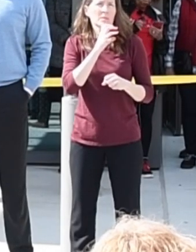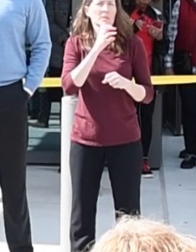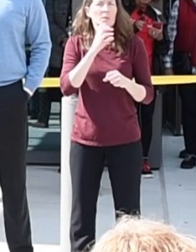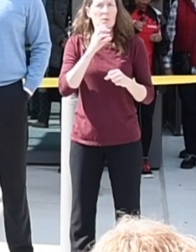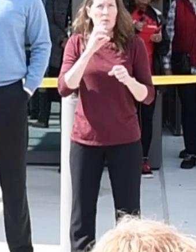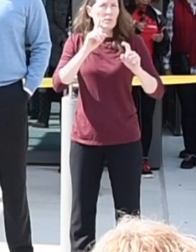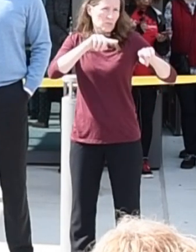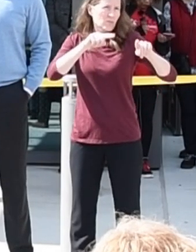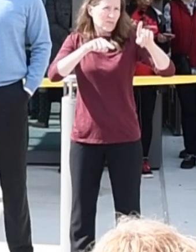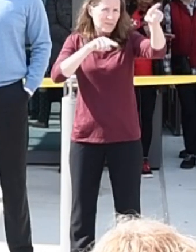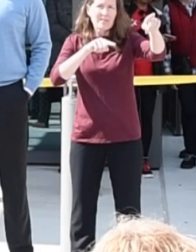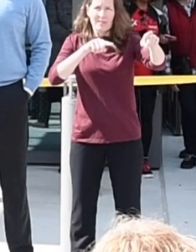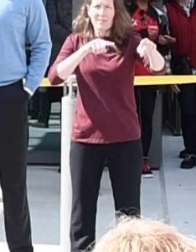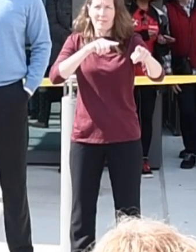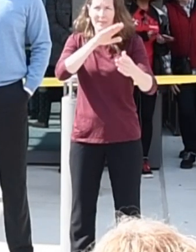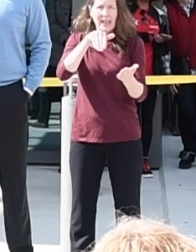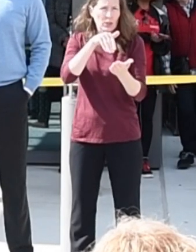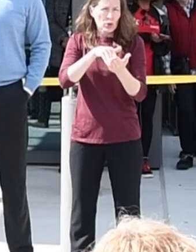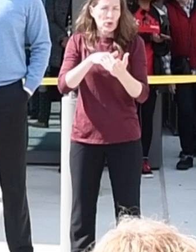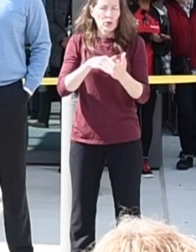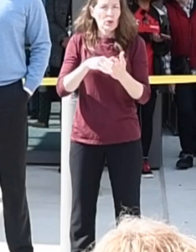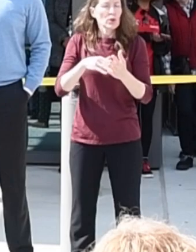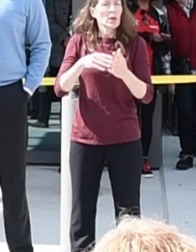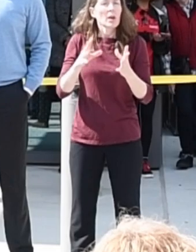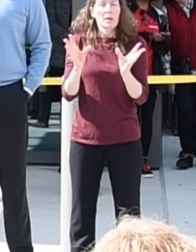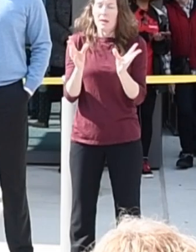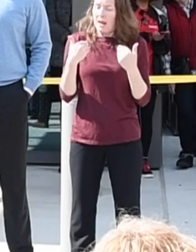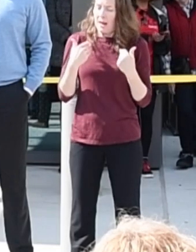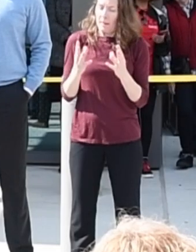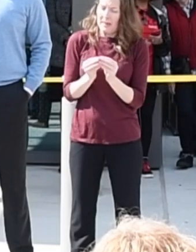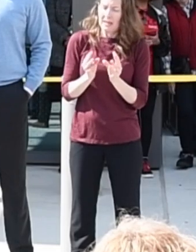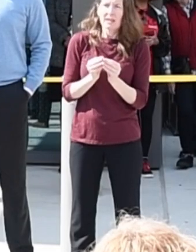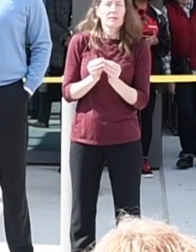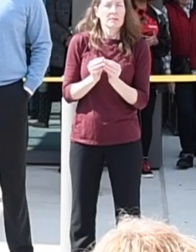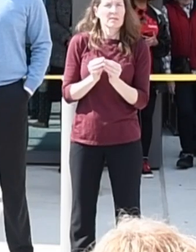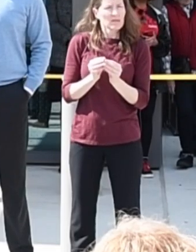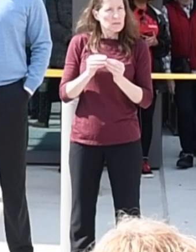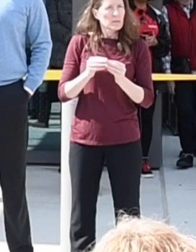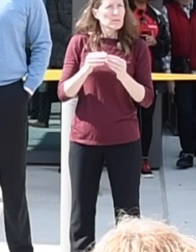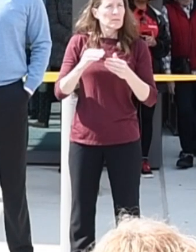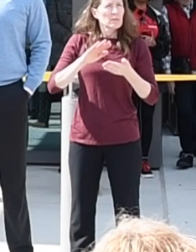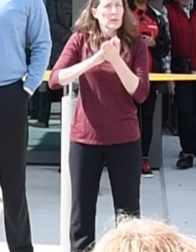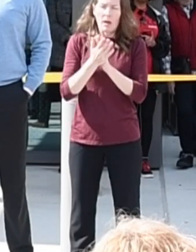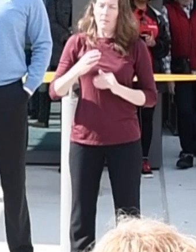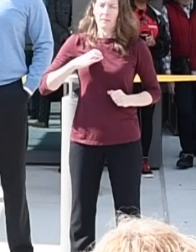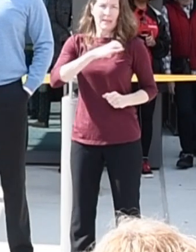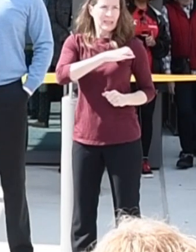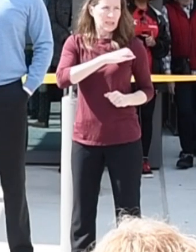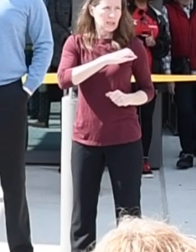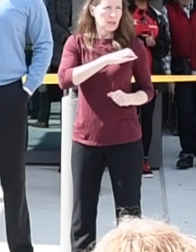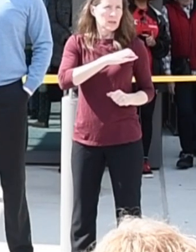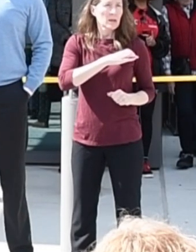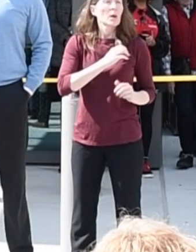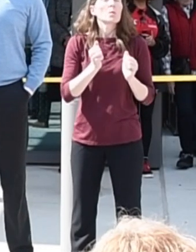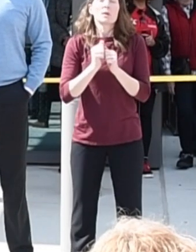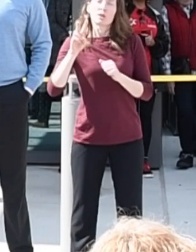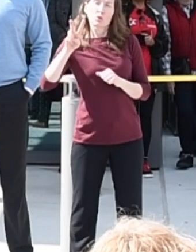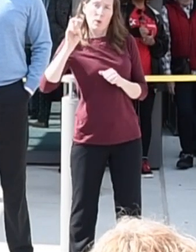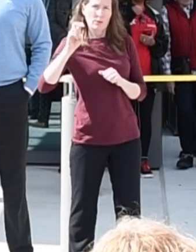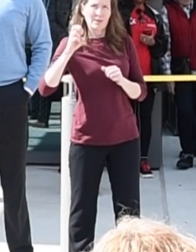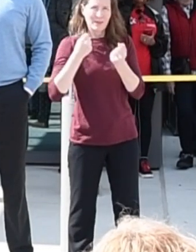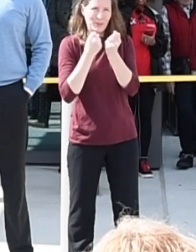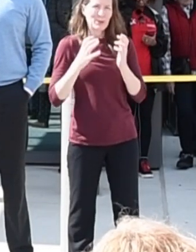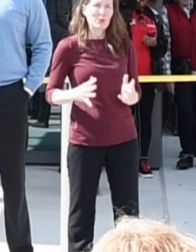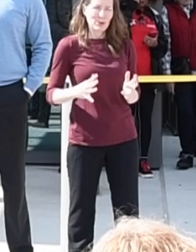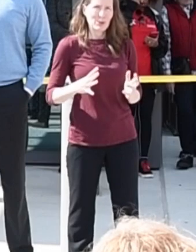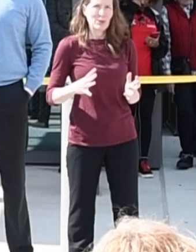Columbia 50 Plus Center Advocacy Committee was born. That committee and its almost 200 supporters, many here today, spent